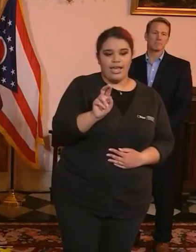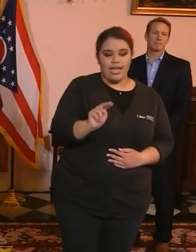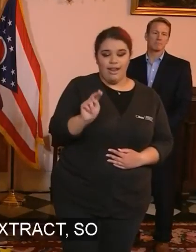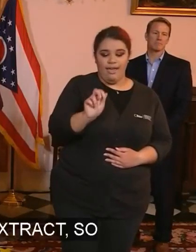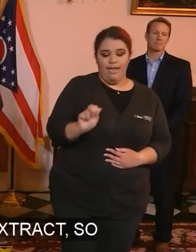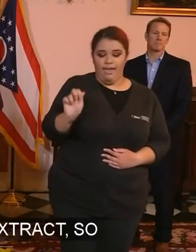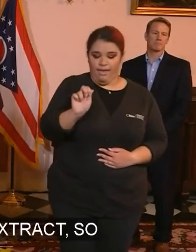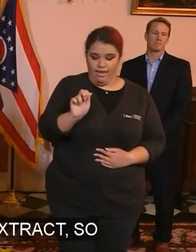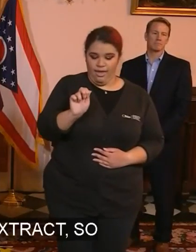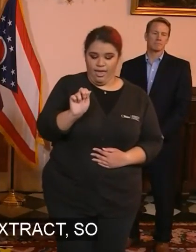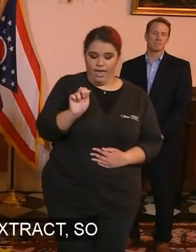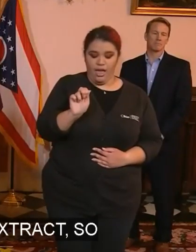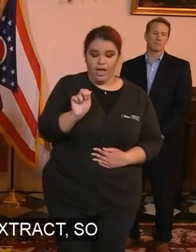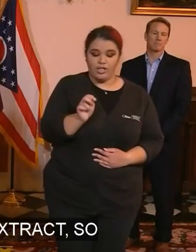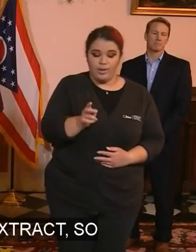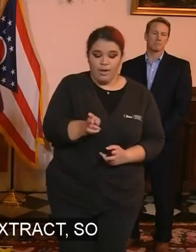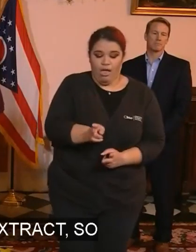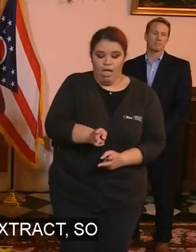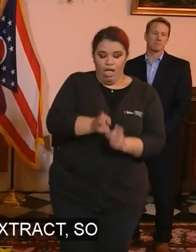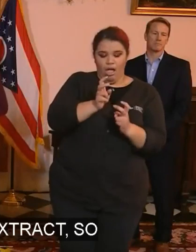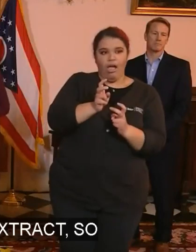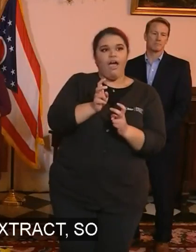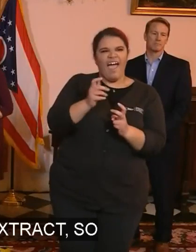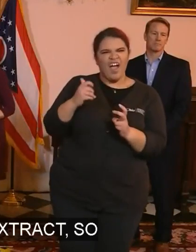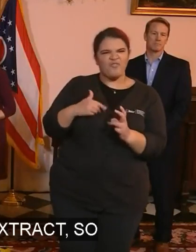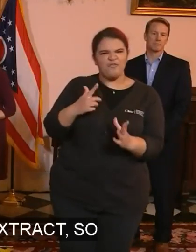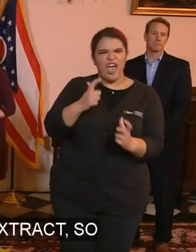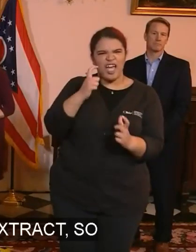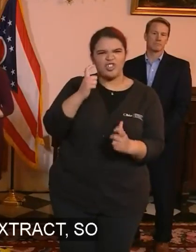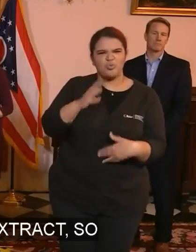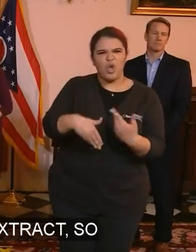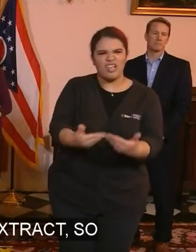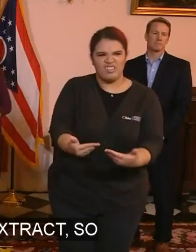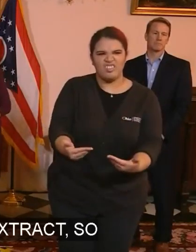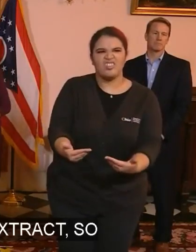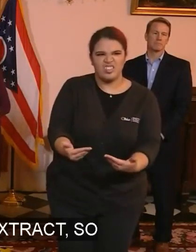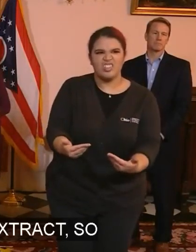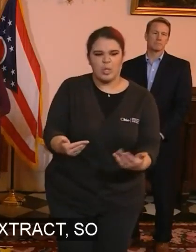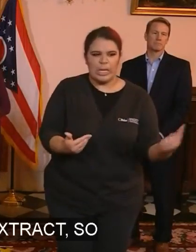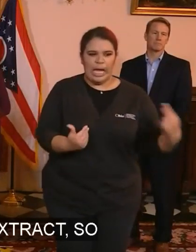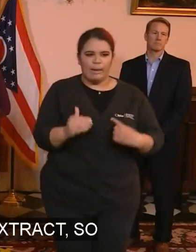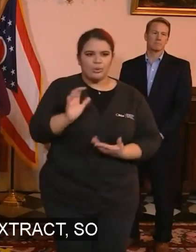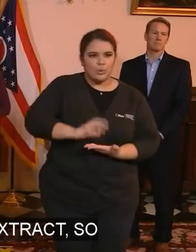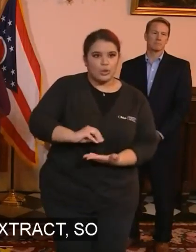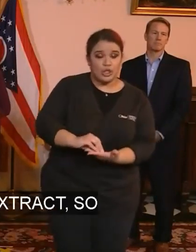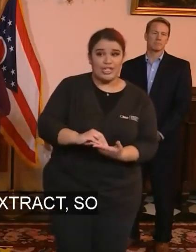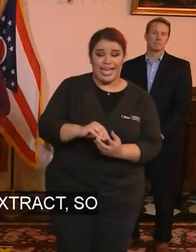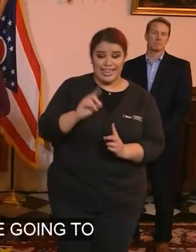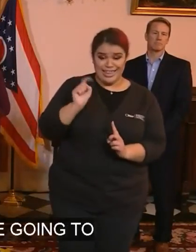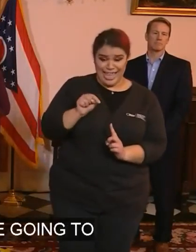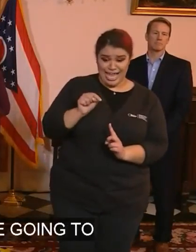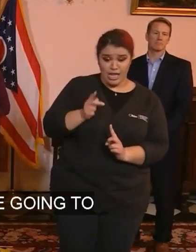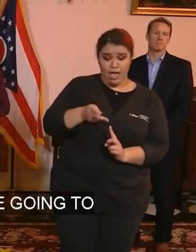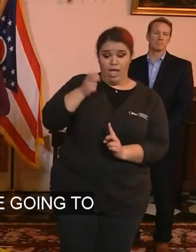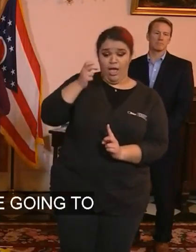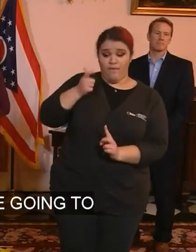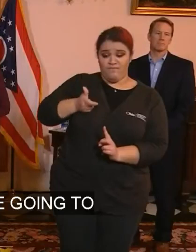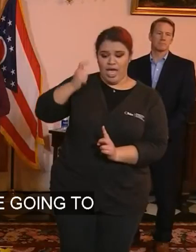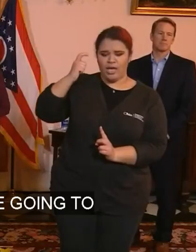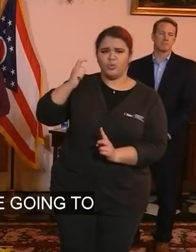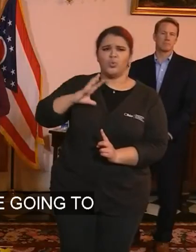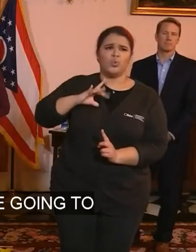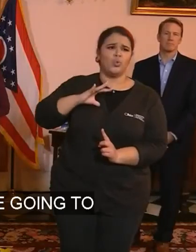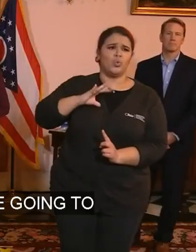different, those are going to evolve. And again, these are, in a way, little miracles. Again, we are rushing to make a vaccine.